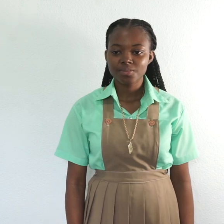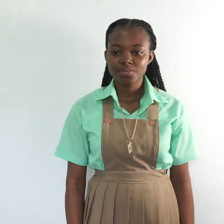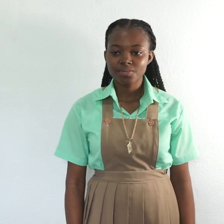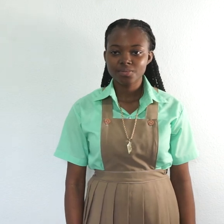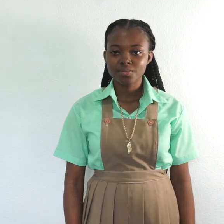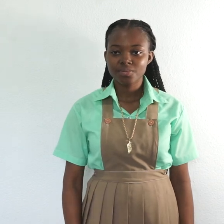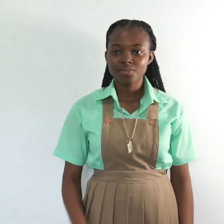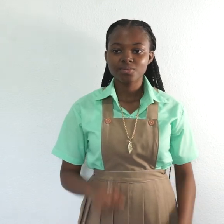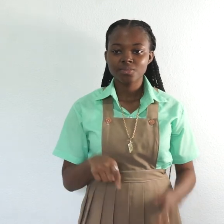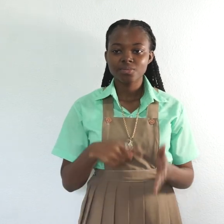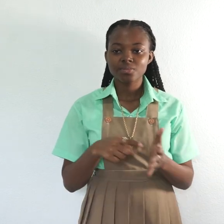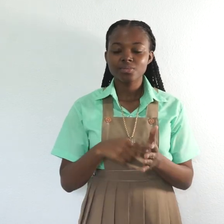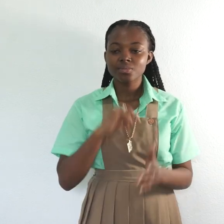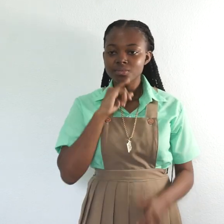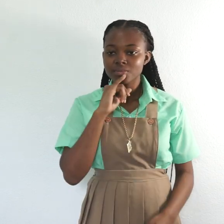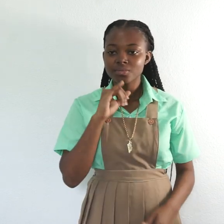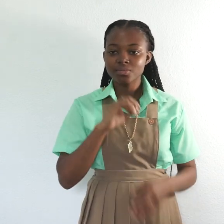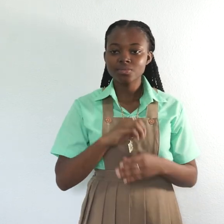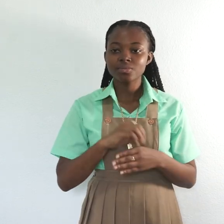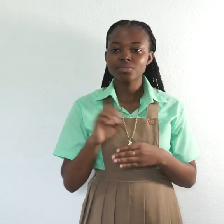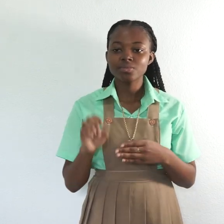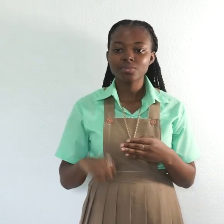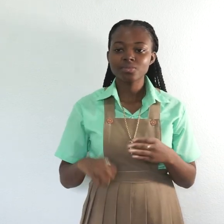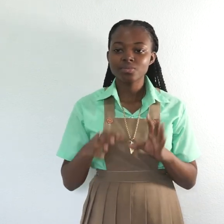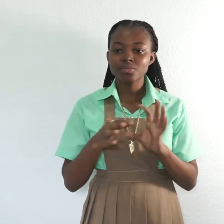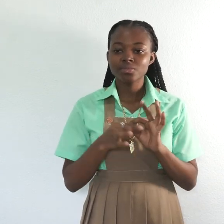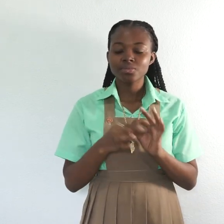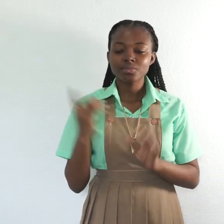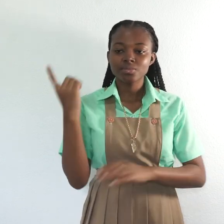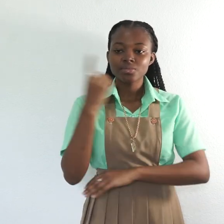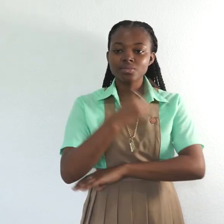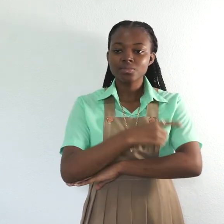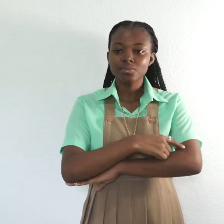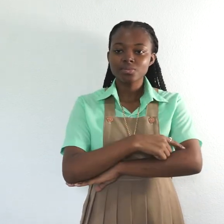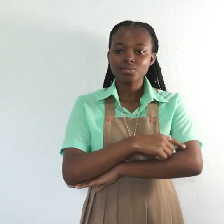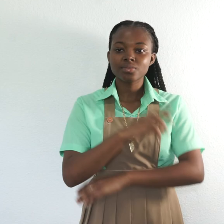is the end of day six. is By I Wh